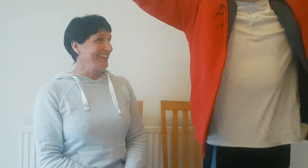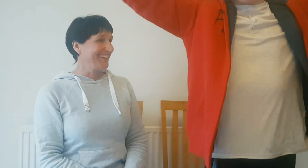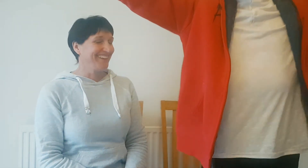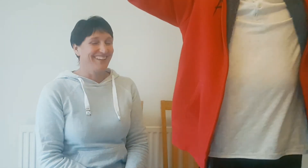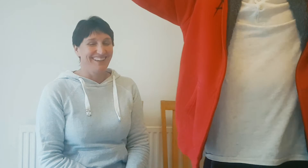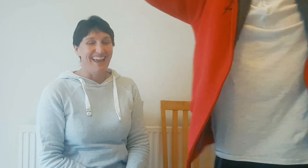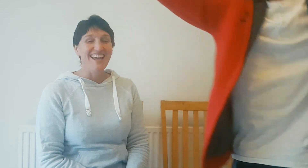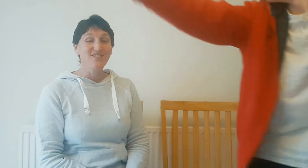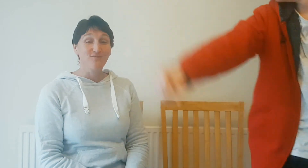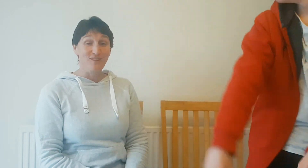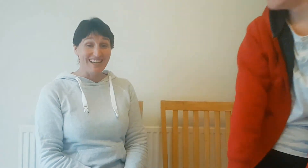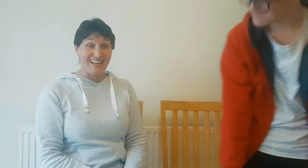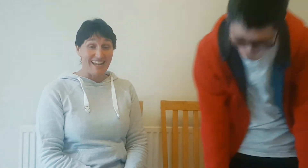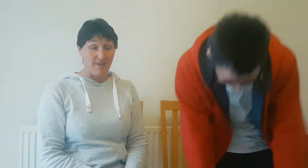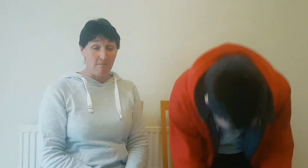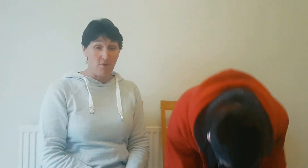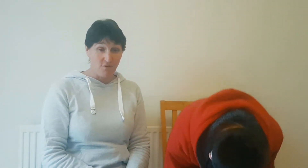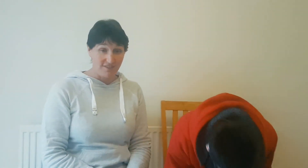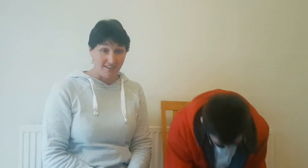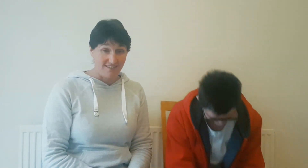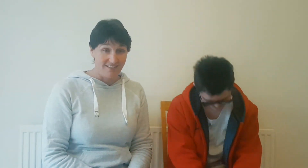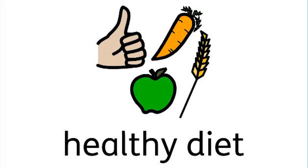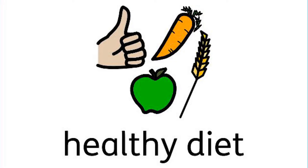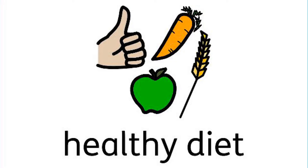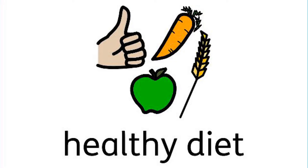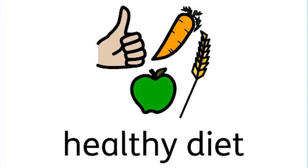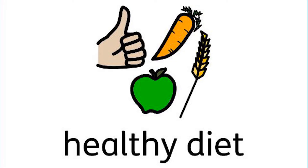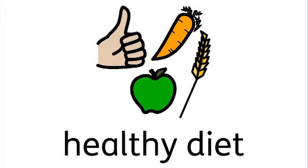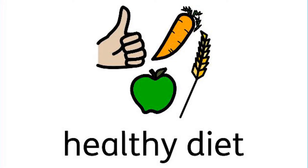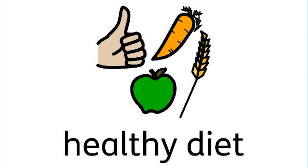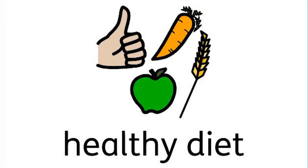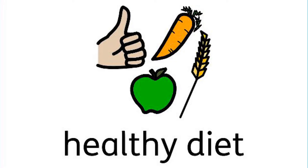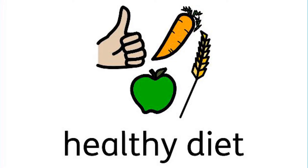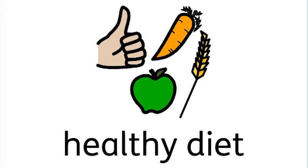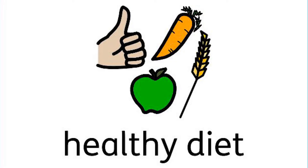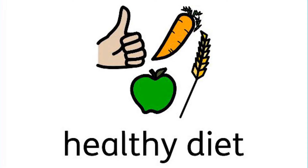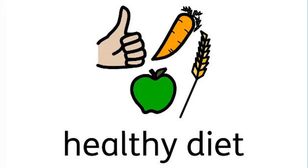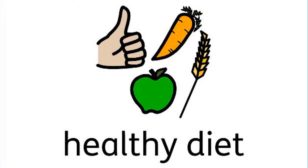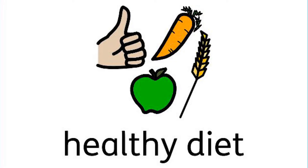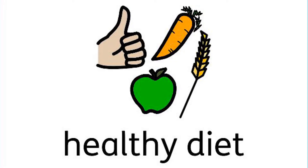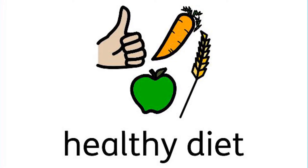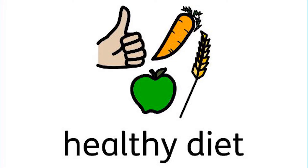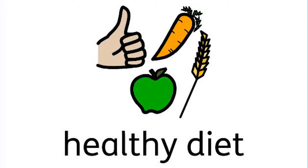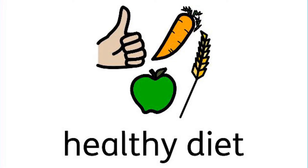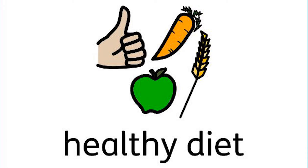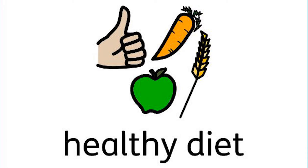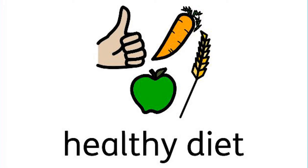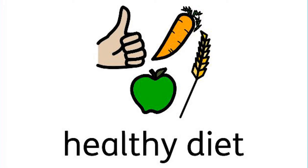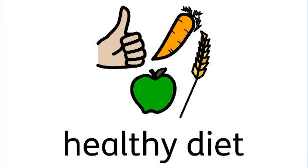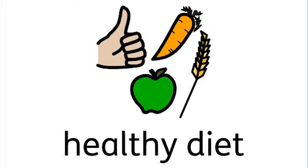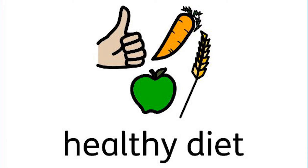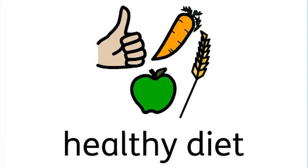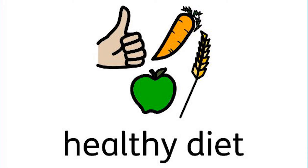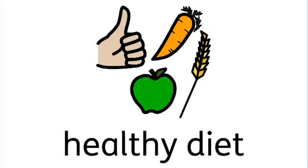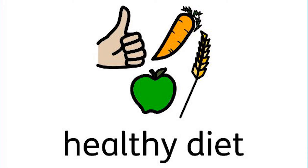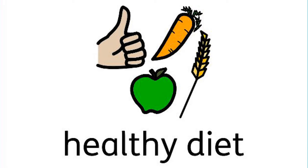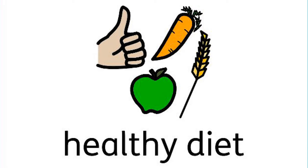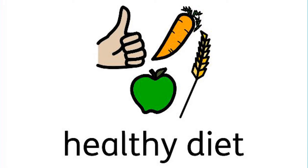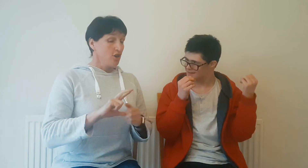Morning! Is really important. And lastly, eating a healthy diet. Lots